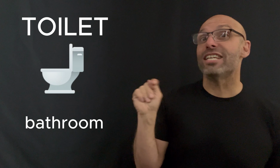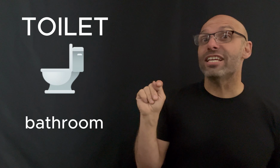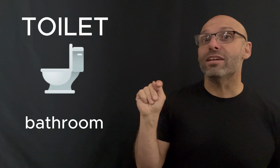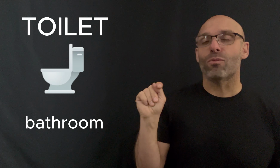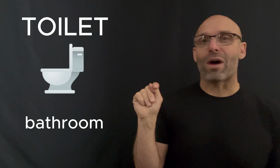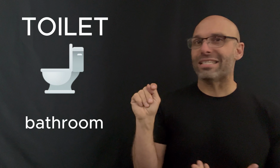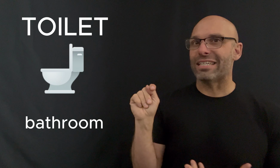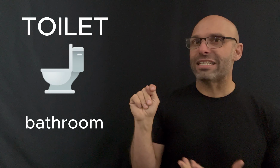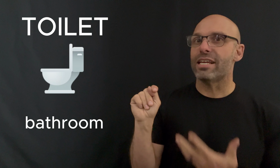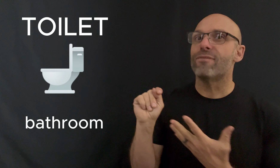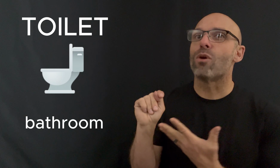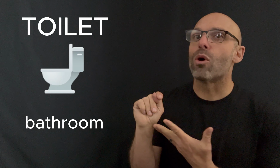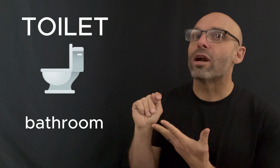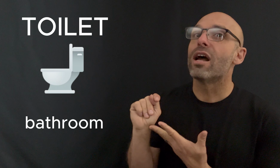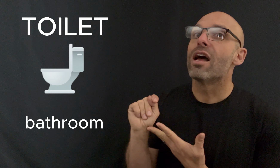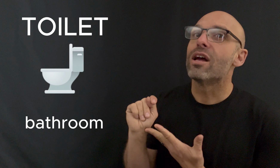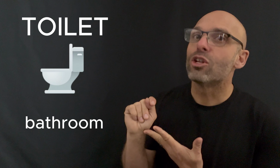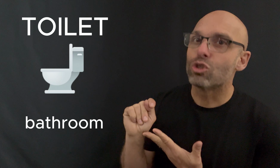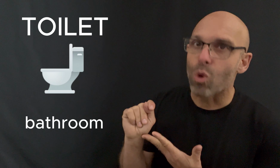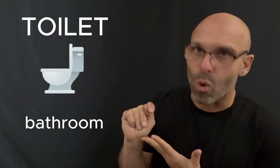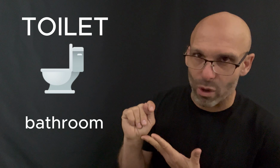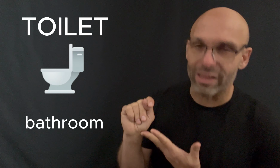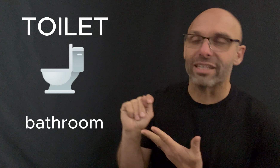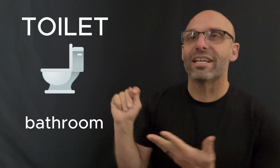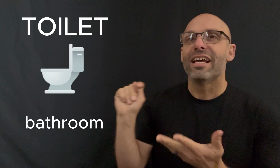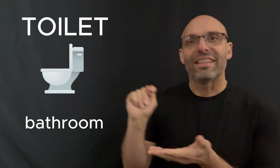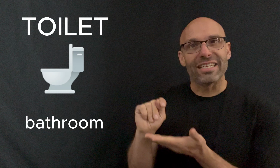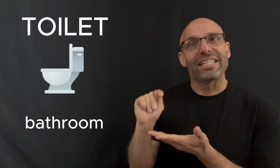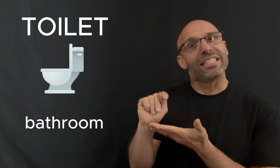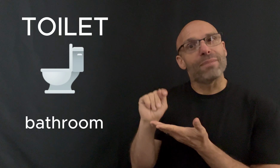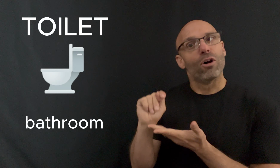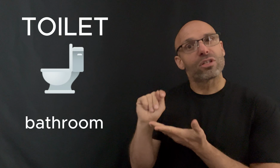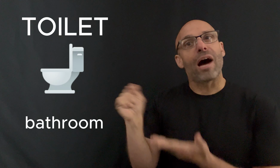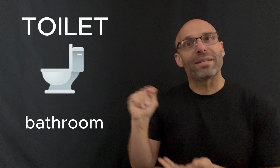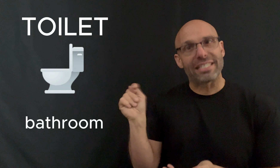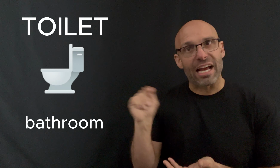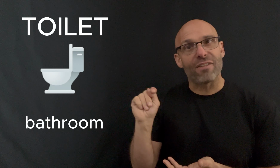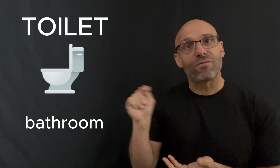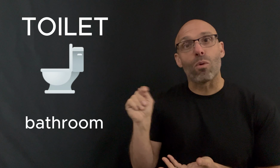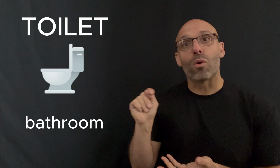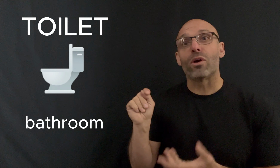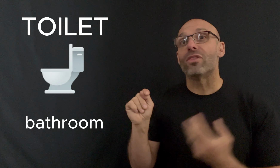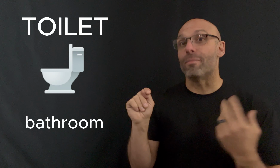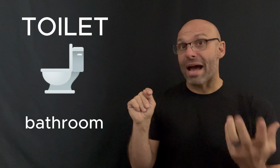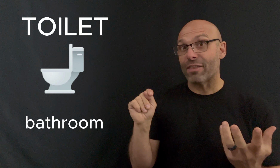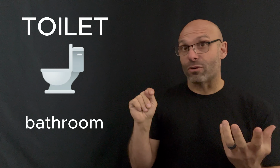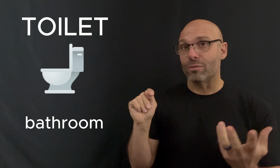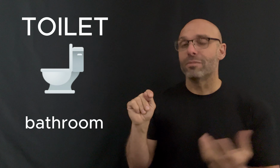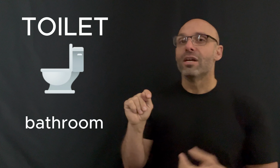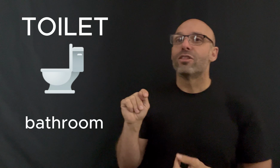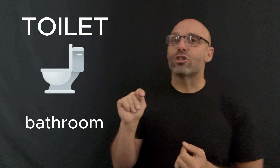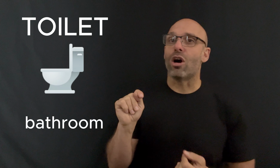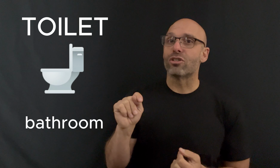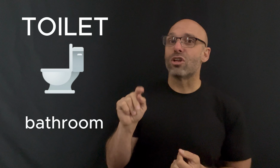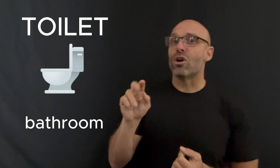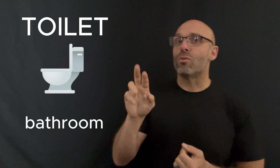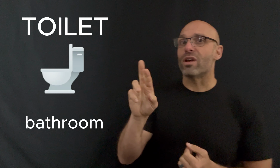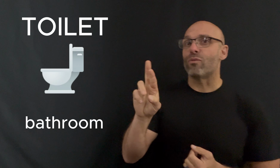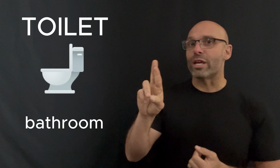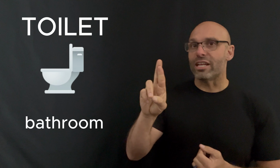T, why is it a T? For toilet. This is the most common sign for the bathroom. There's also, if we